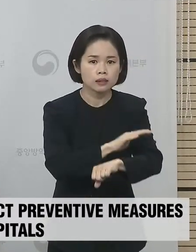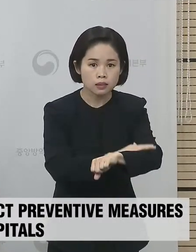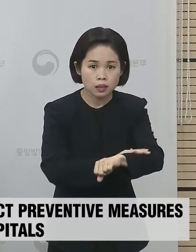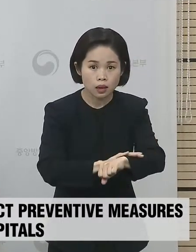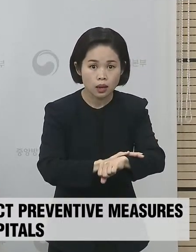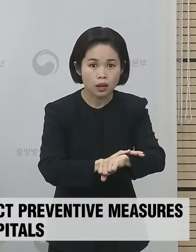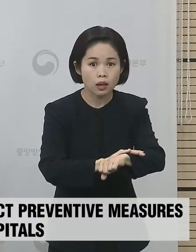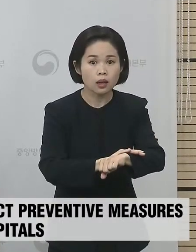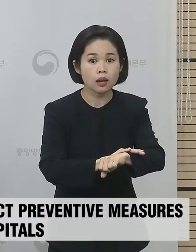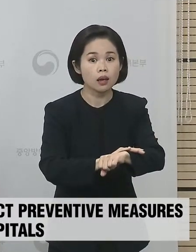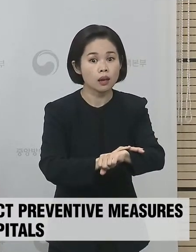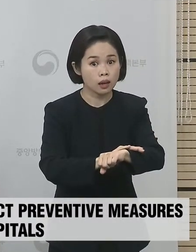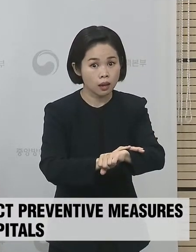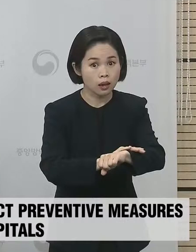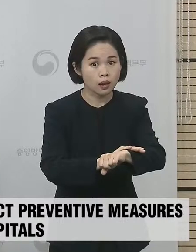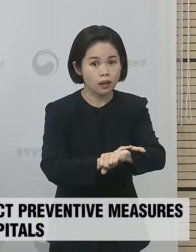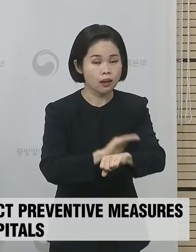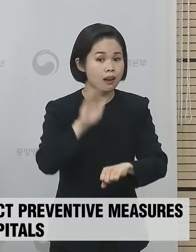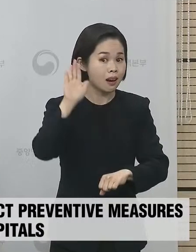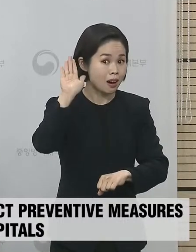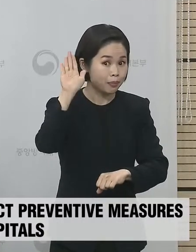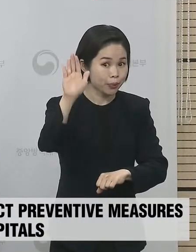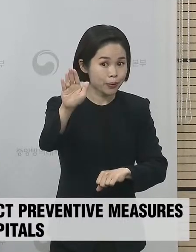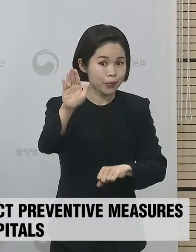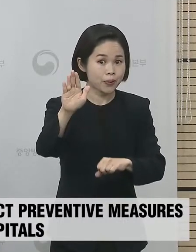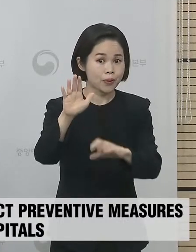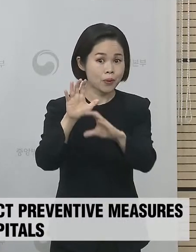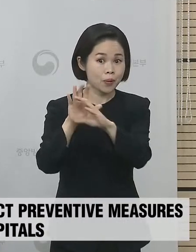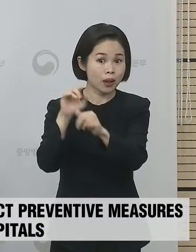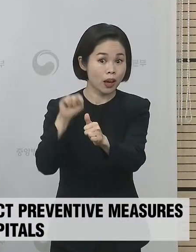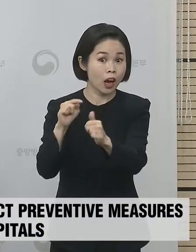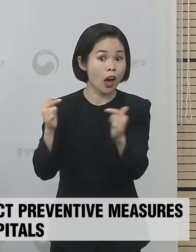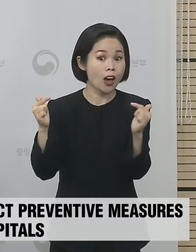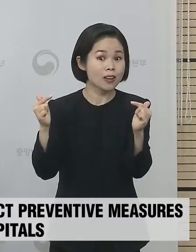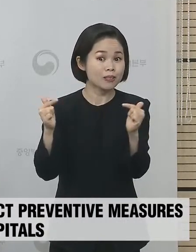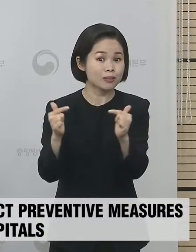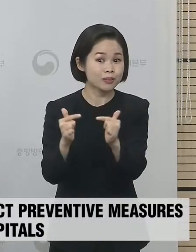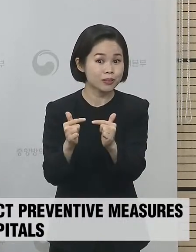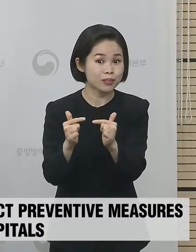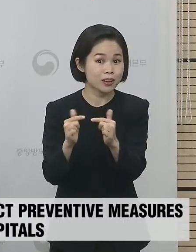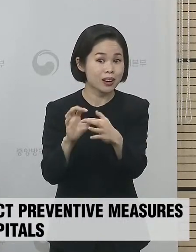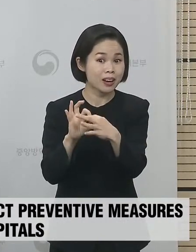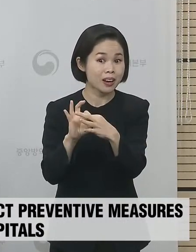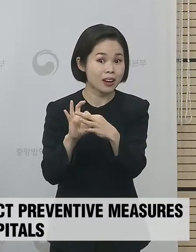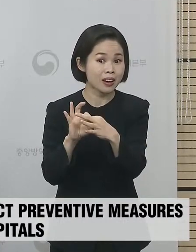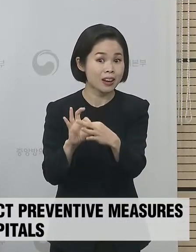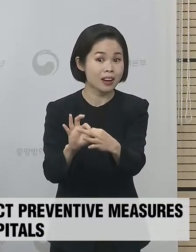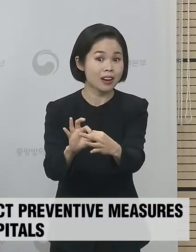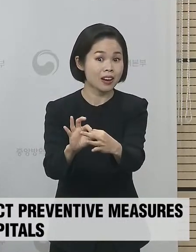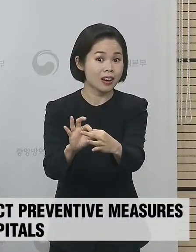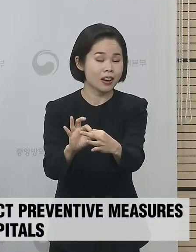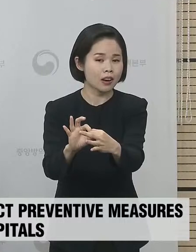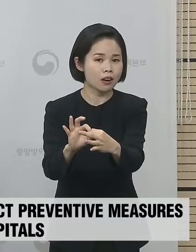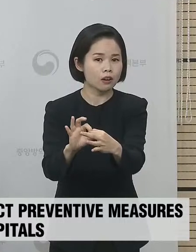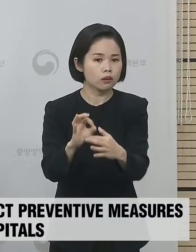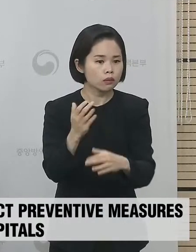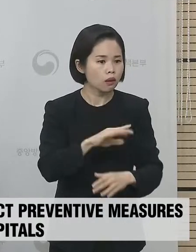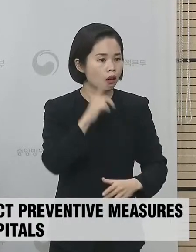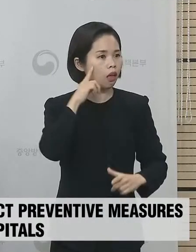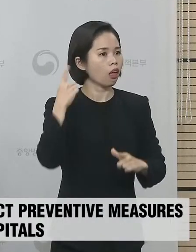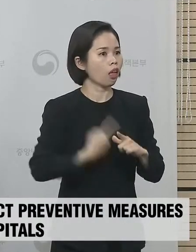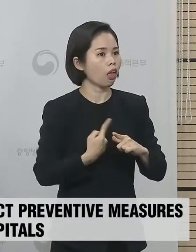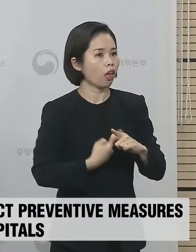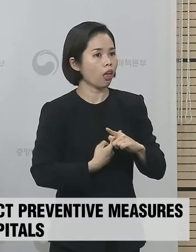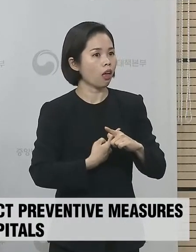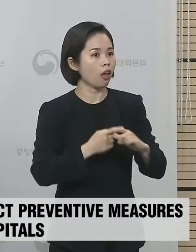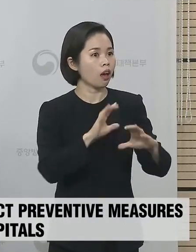contact. And it is very important for us to comply with quarantine measures as the future and as another possible outbreak